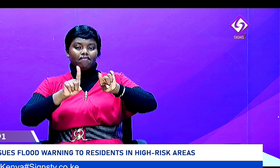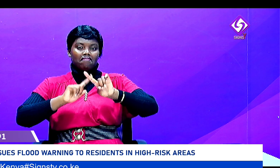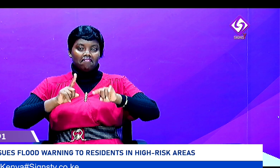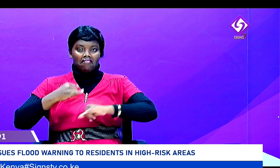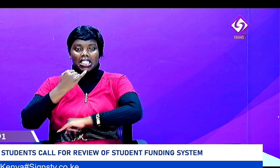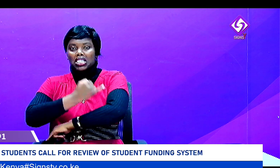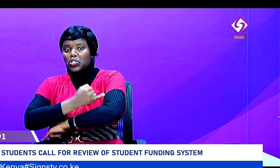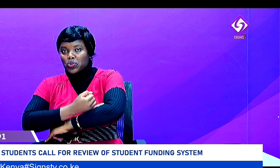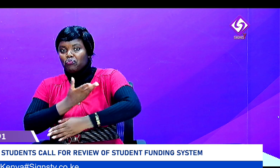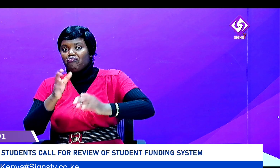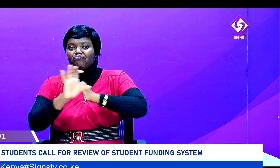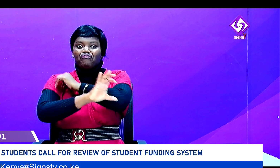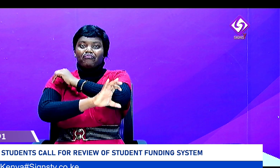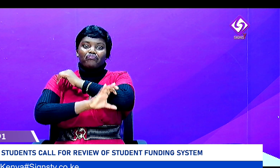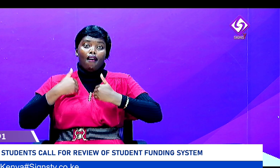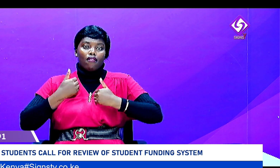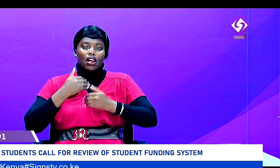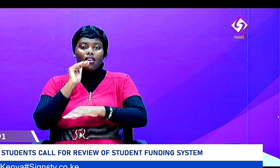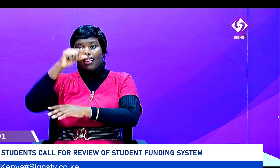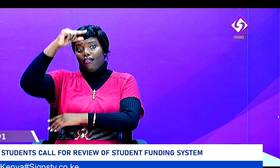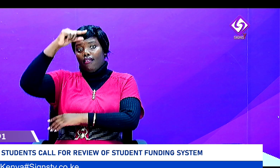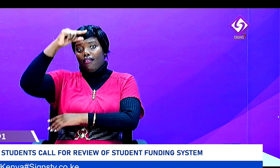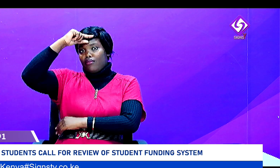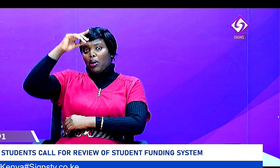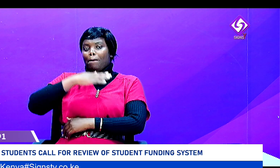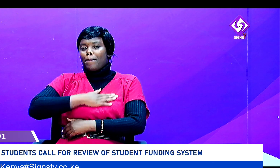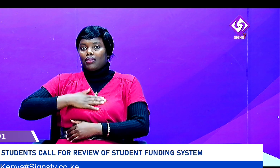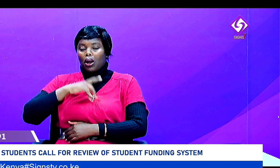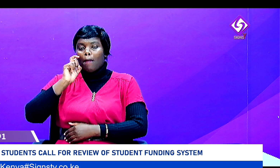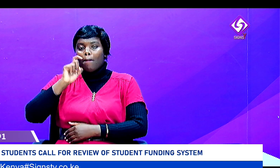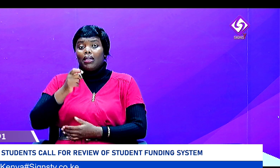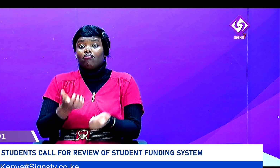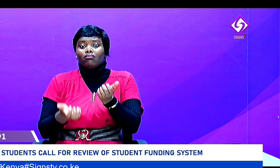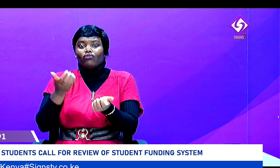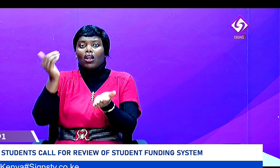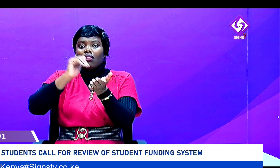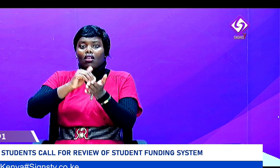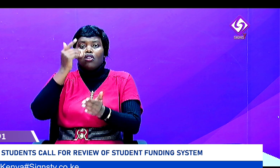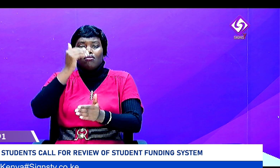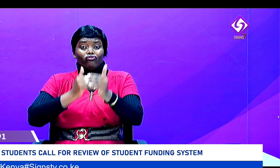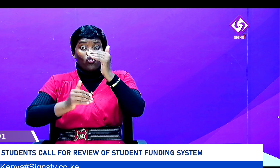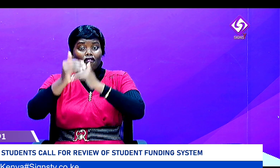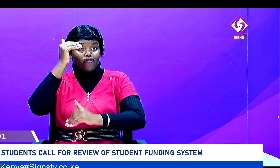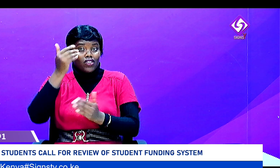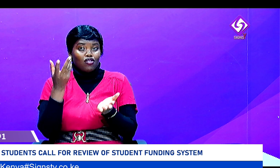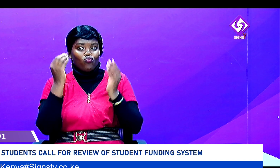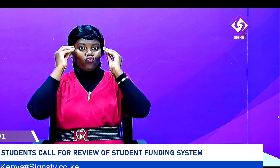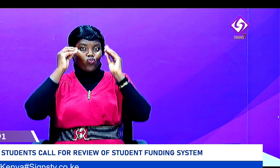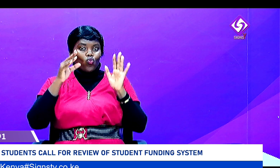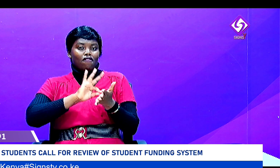university students from various institutions across the country have called on the government to reevaluate the university student funding